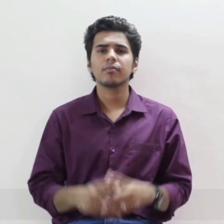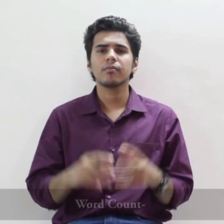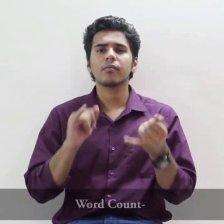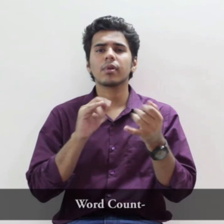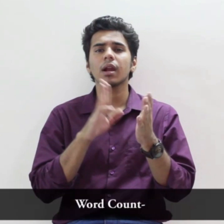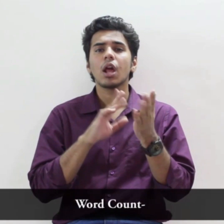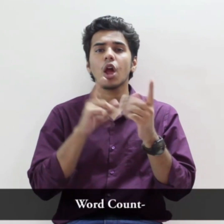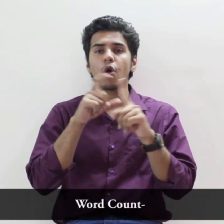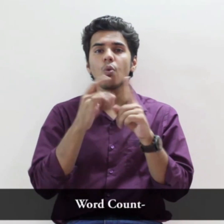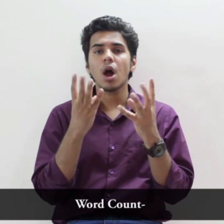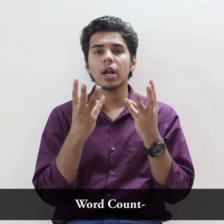Word count.